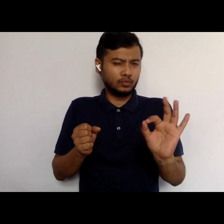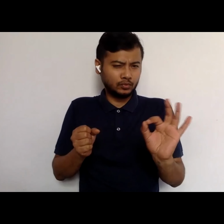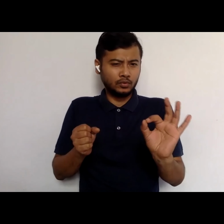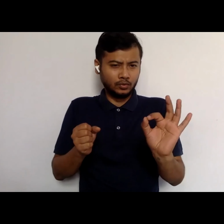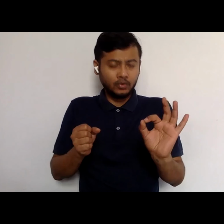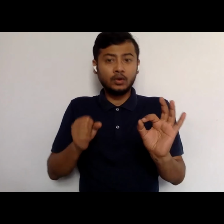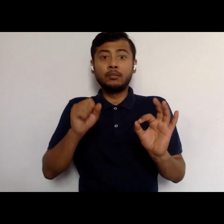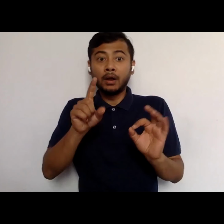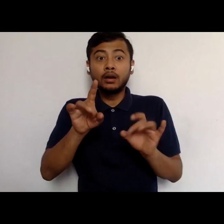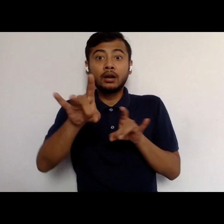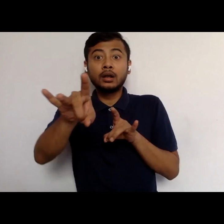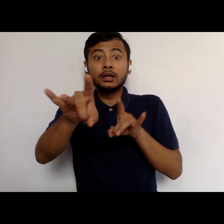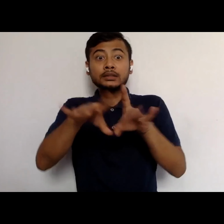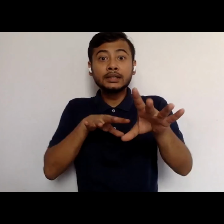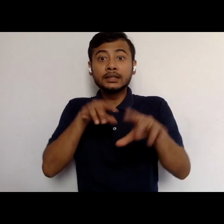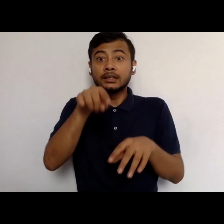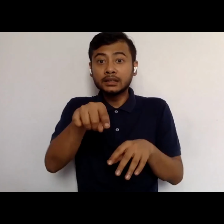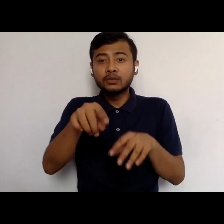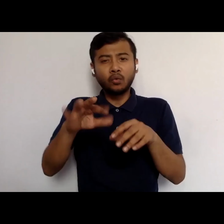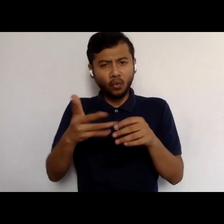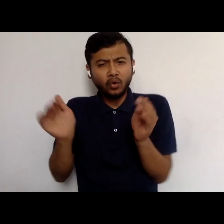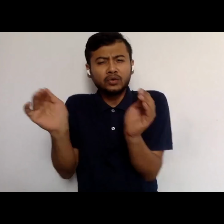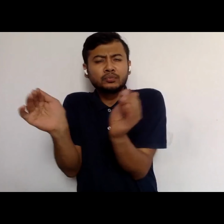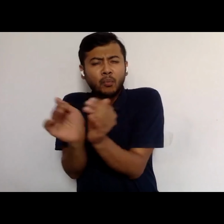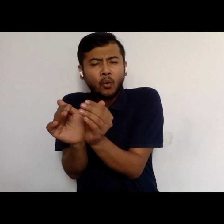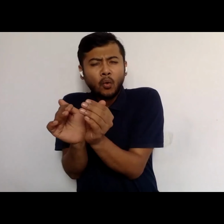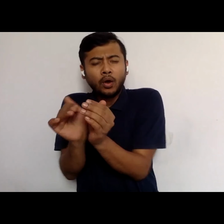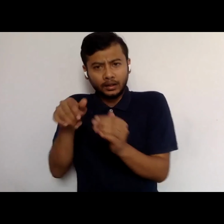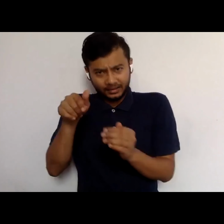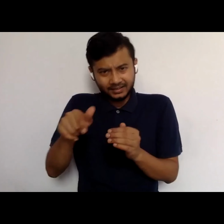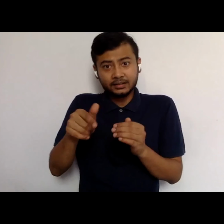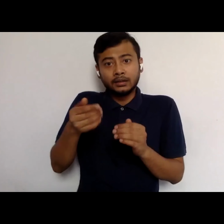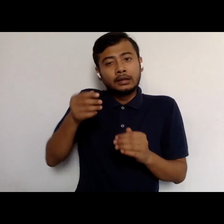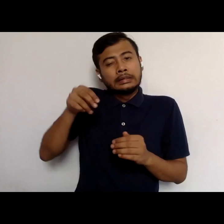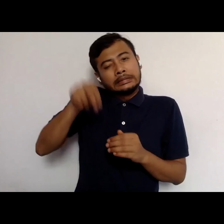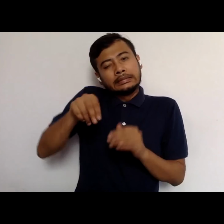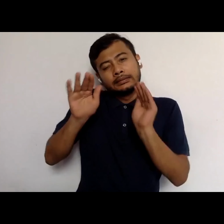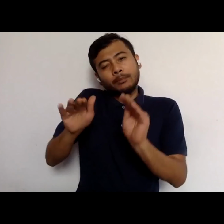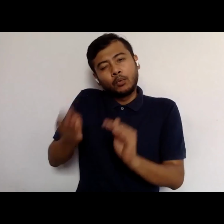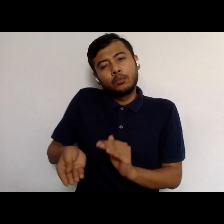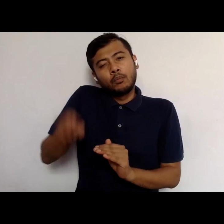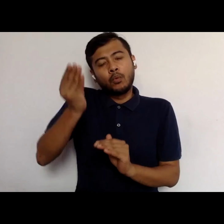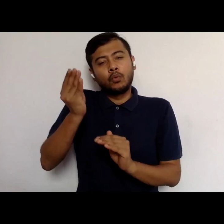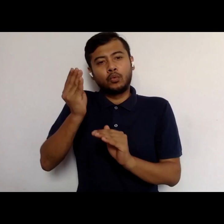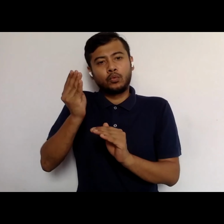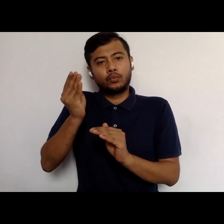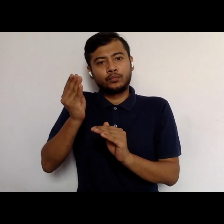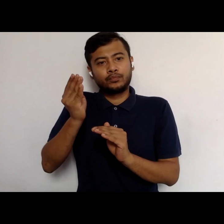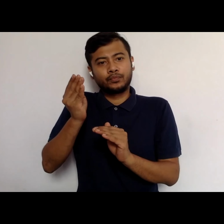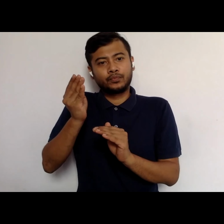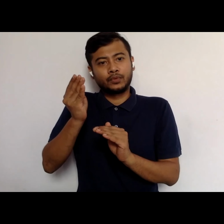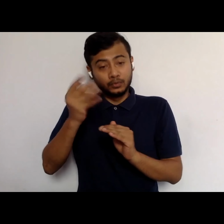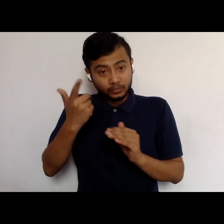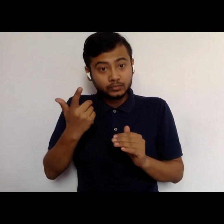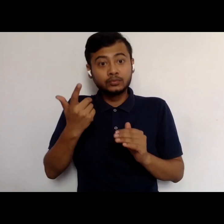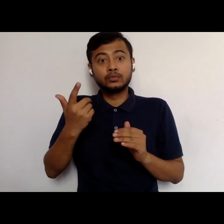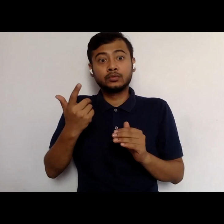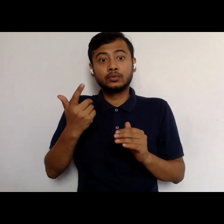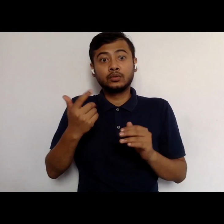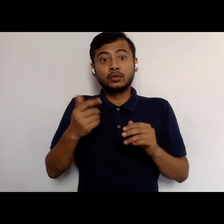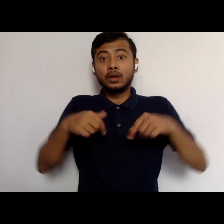requires most available Wi-Fi connectivity. 5G rollout will improve connectivity in cities where demand can outskip today's capacity